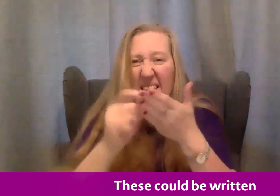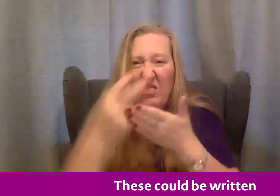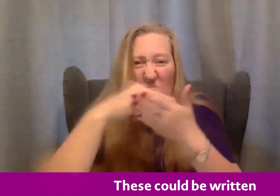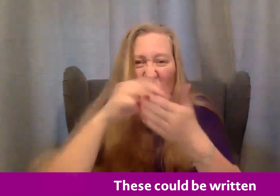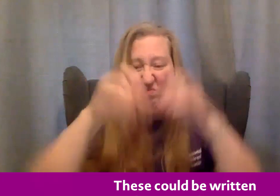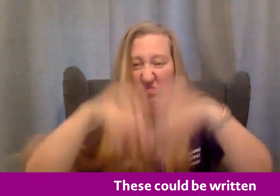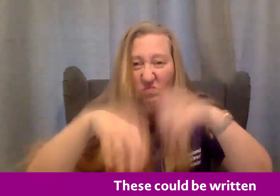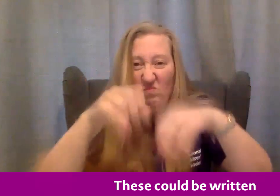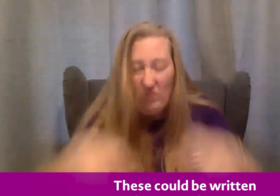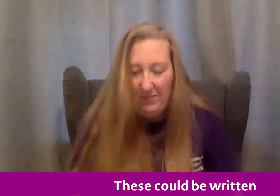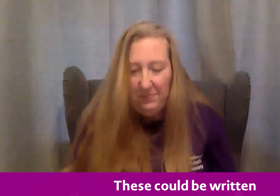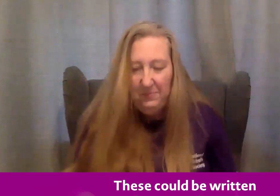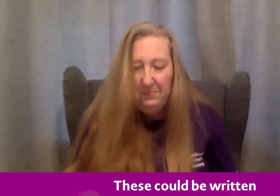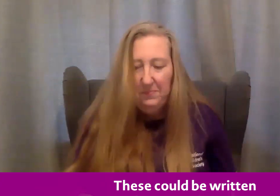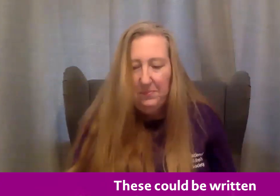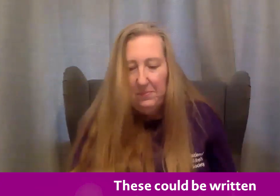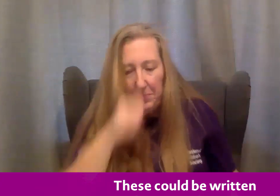And these could be written or drawn on the paper.